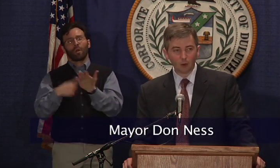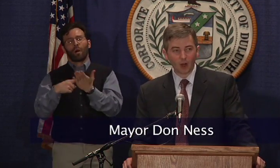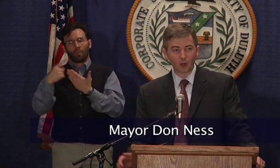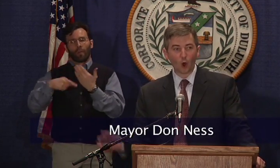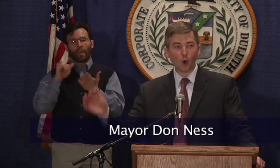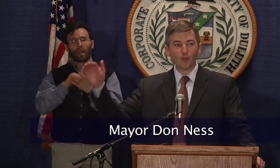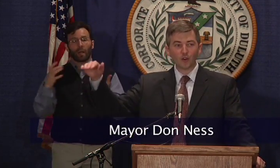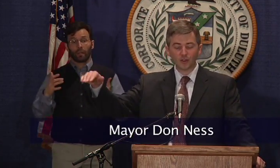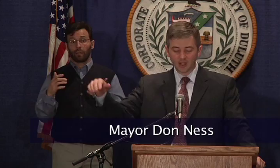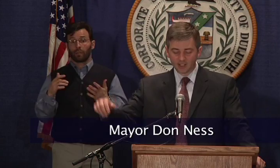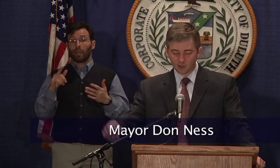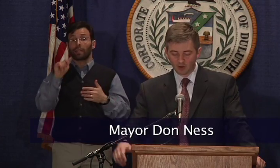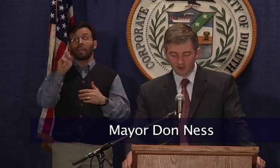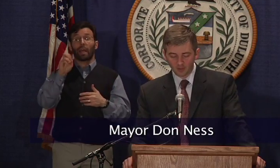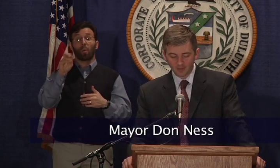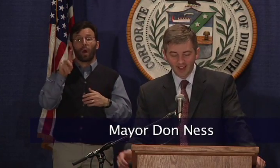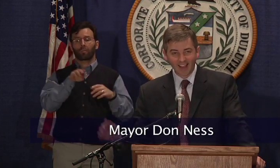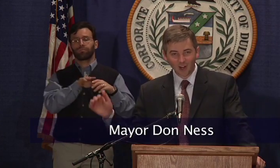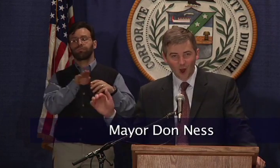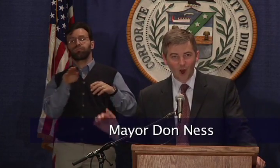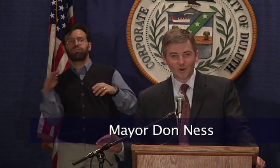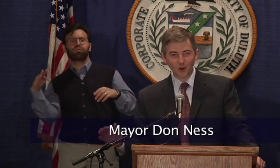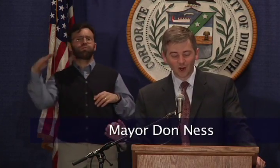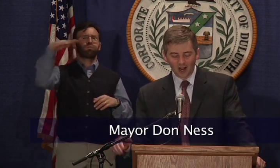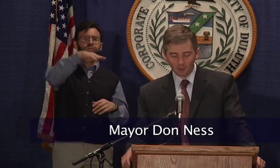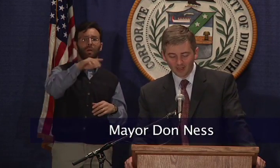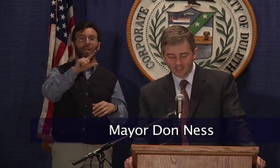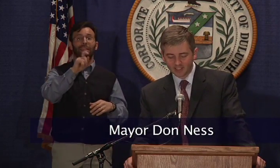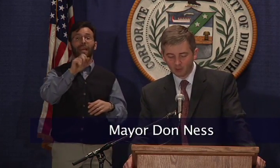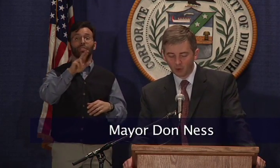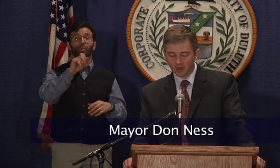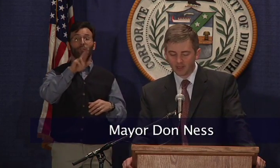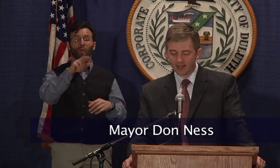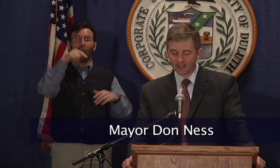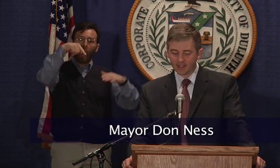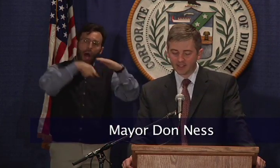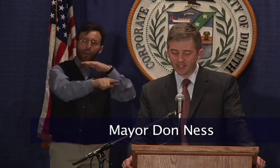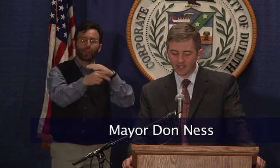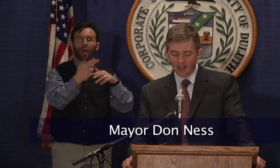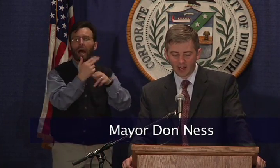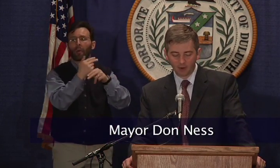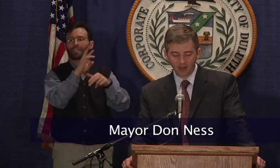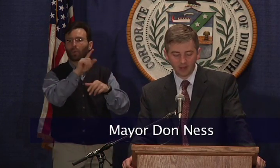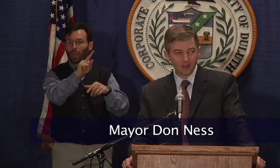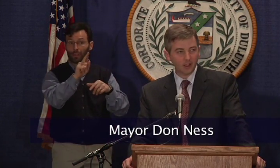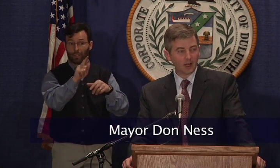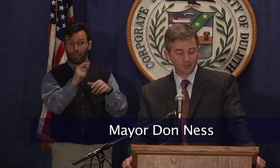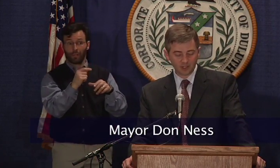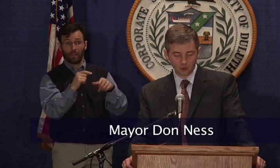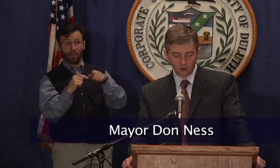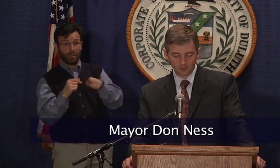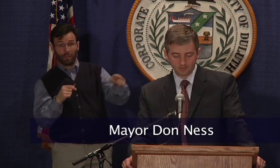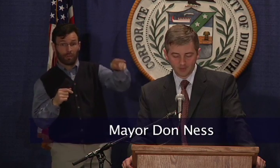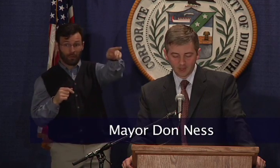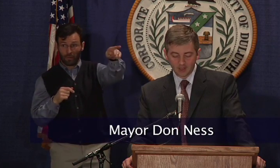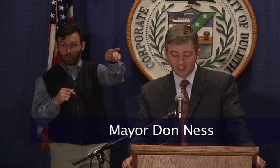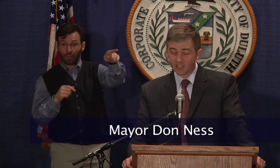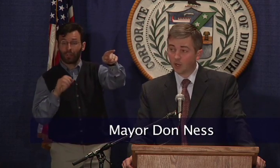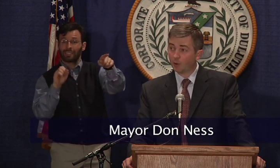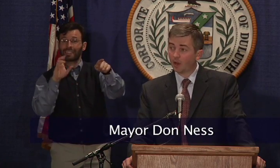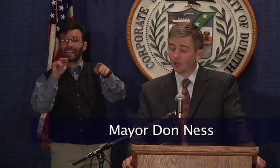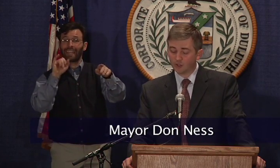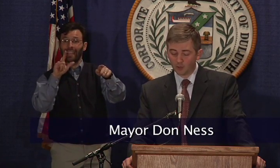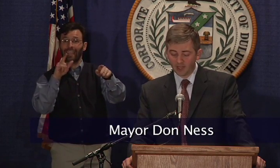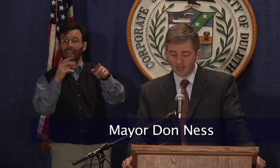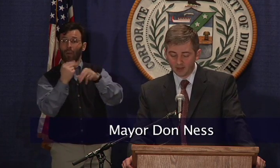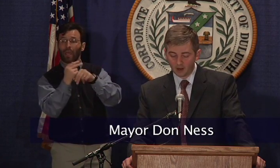extend the lake walk over the Lester River and under Highway 61, connecting the scenic highway up the shore. This